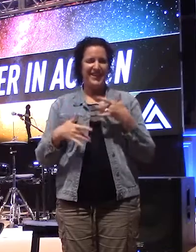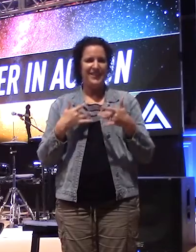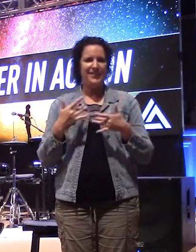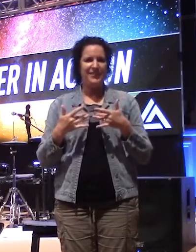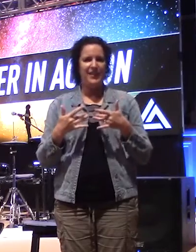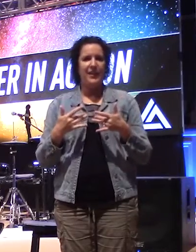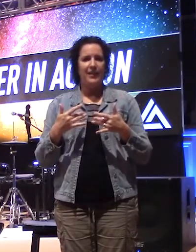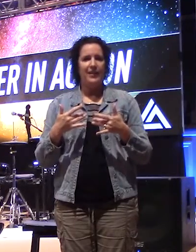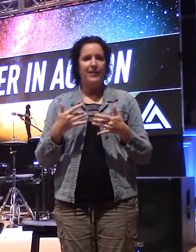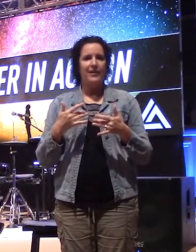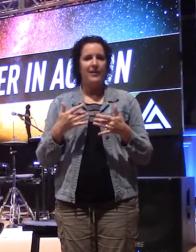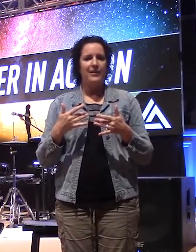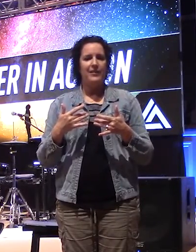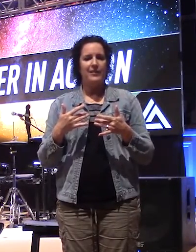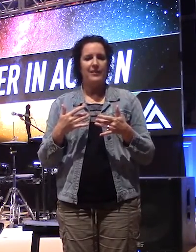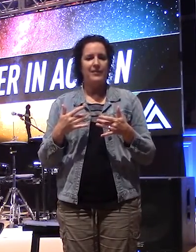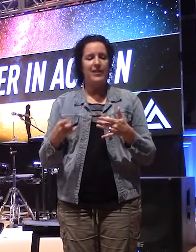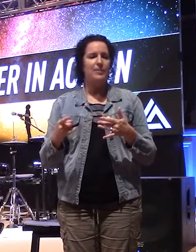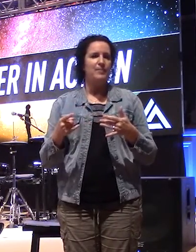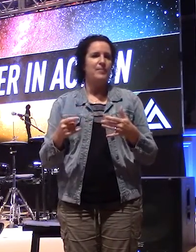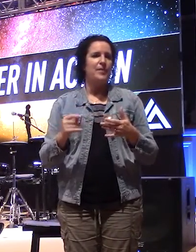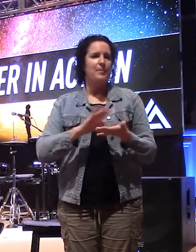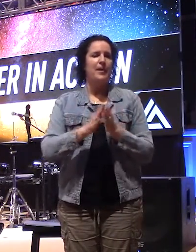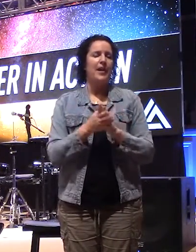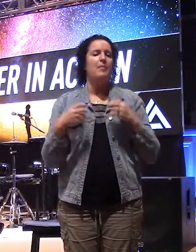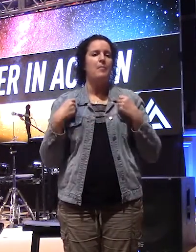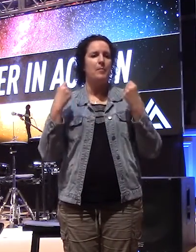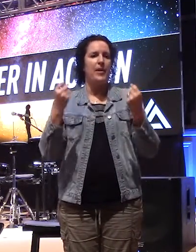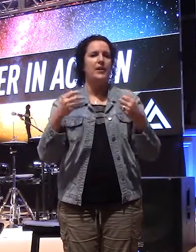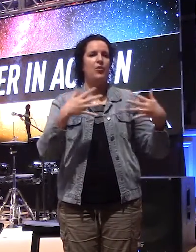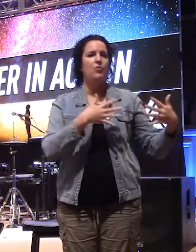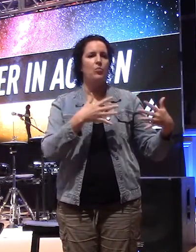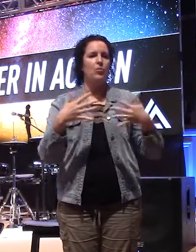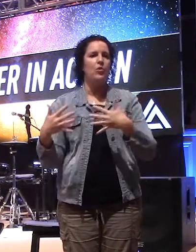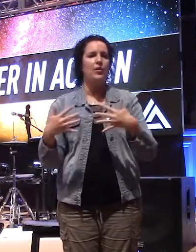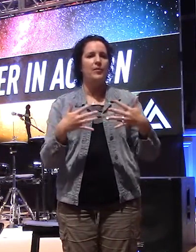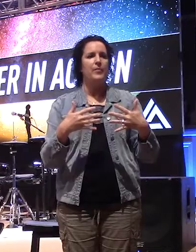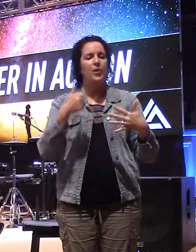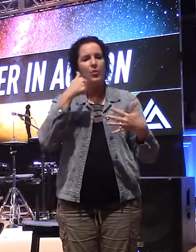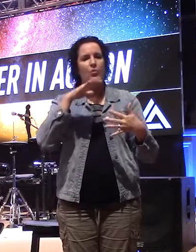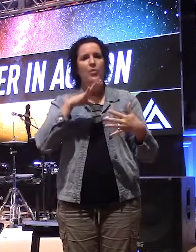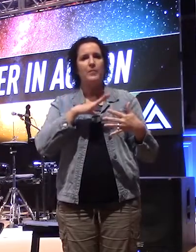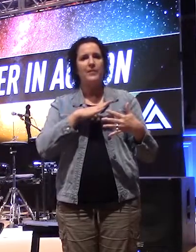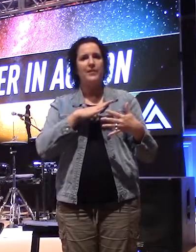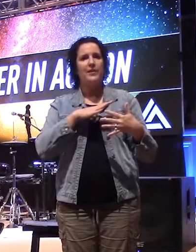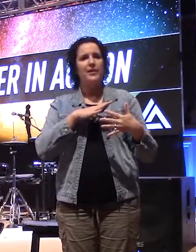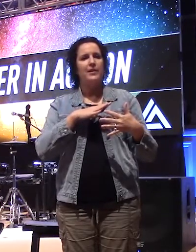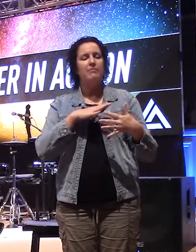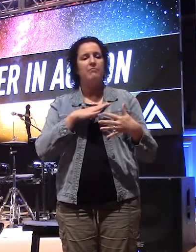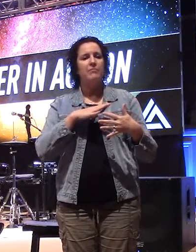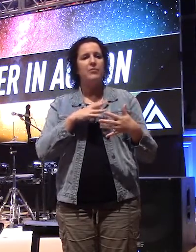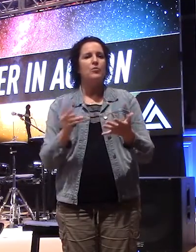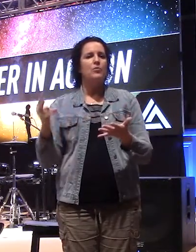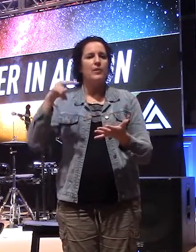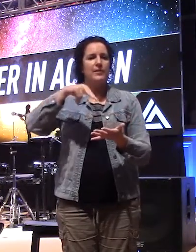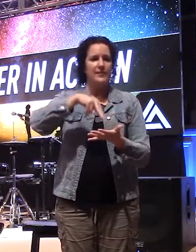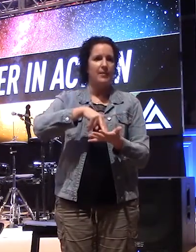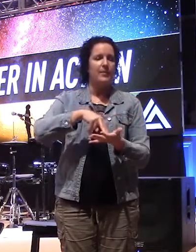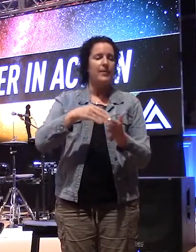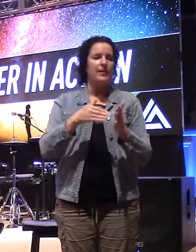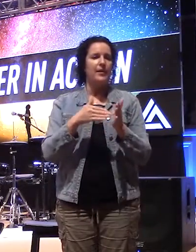were made strong, became mighty in war, put foreign armies to flight, women received their debt back by resurrection. I want to stop right